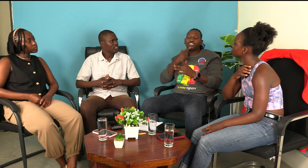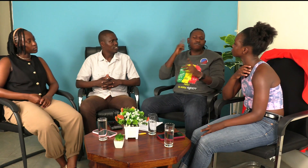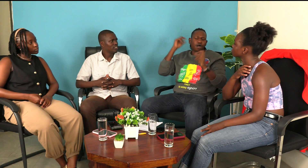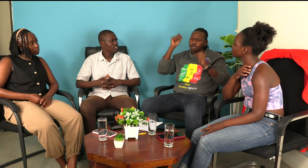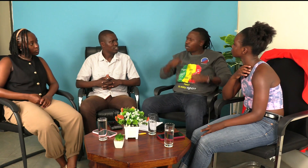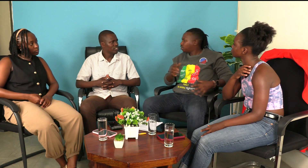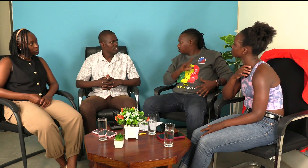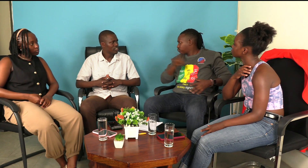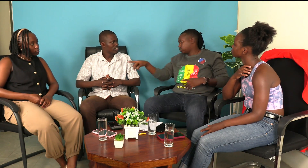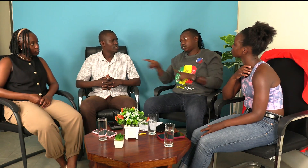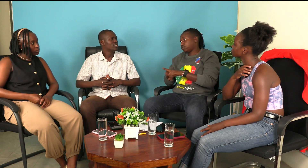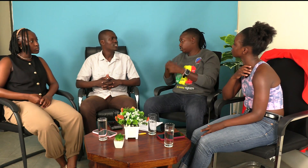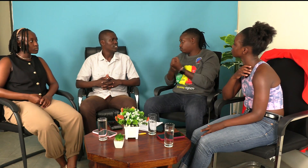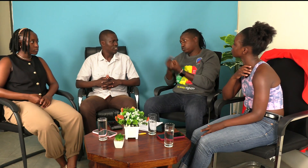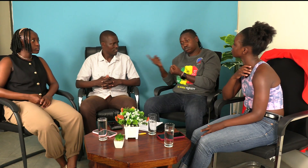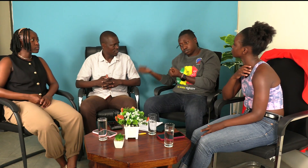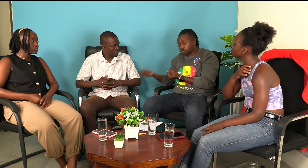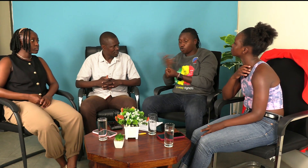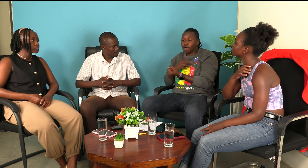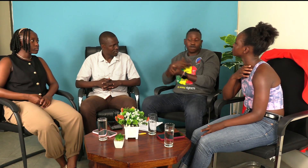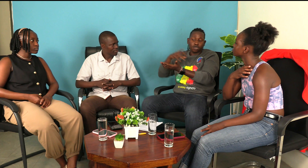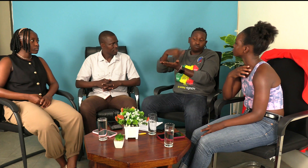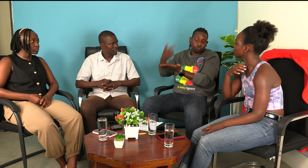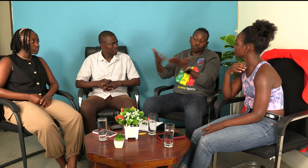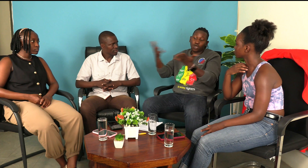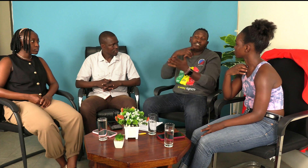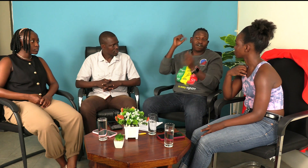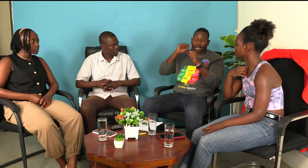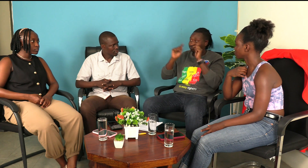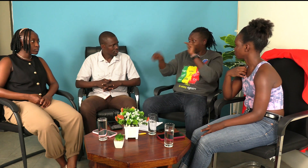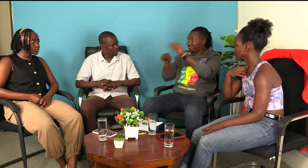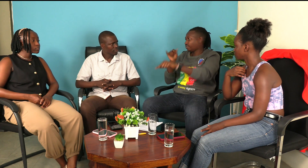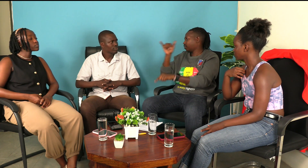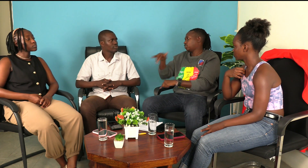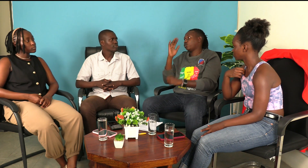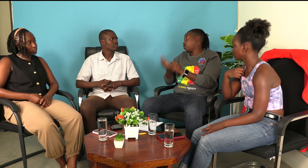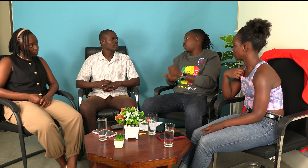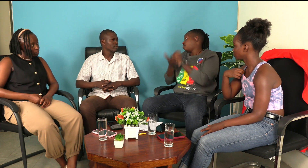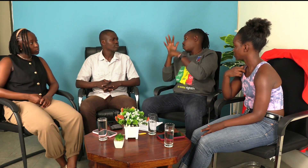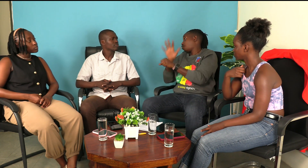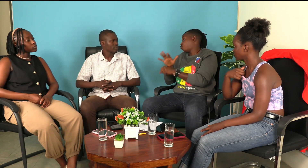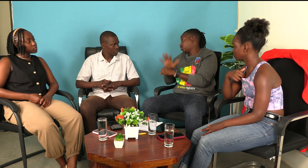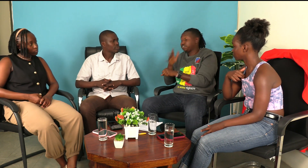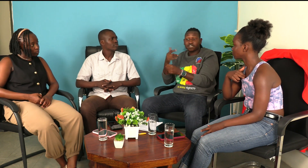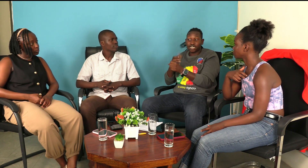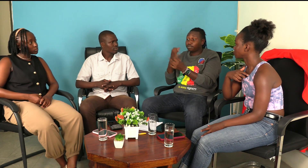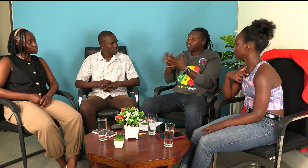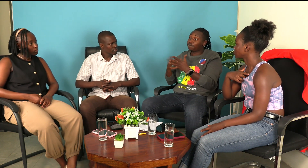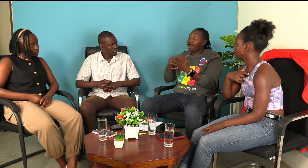create rehabilitation centers where even a deaf person can be able to come, right? And even have resources where even deaf people can be able to